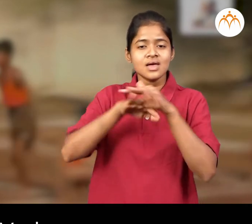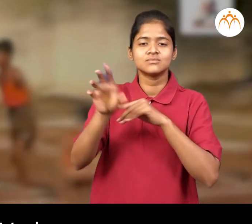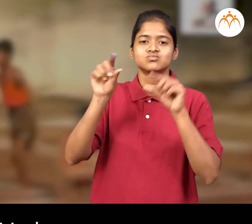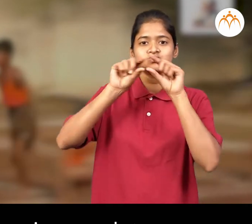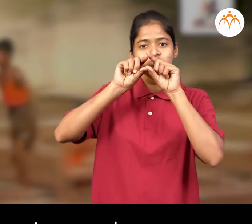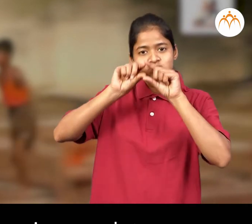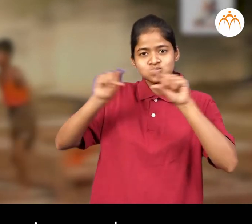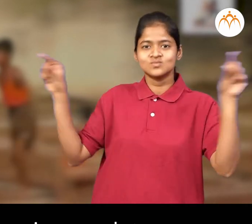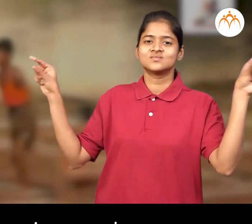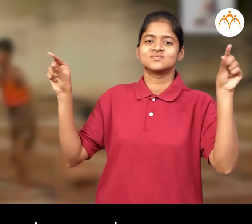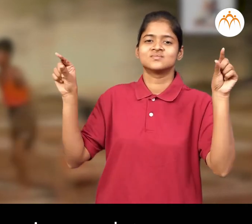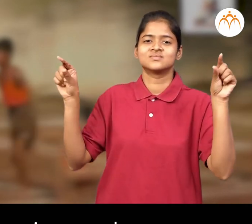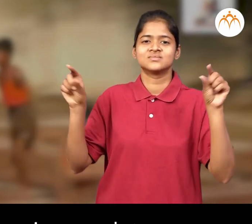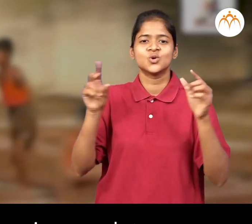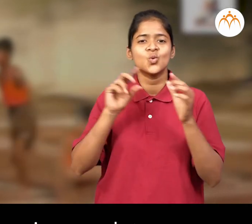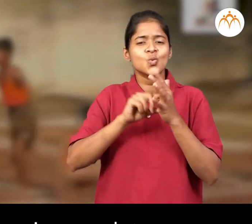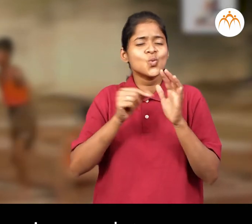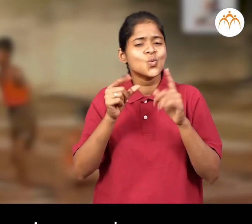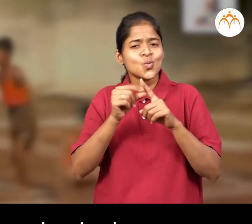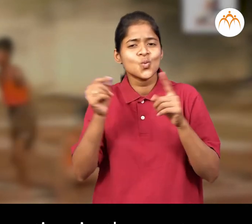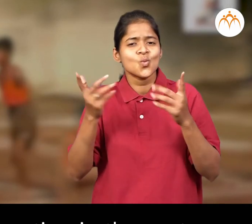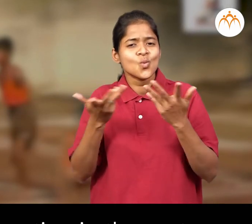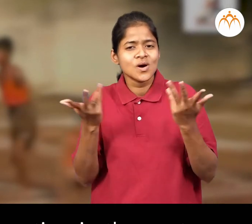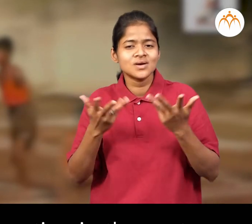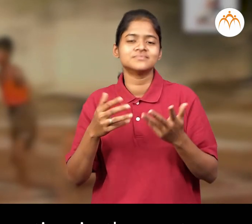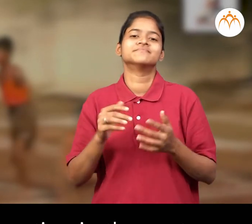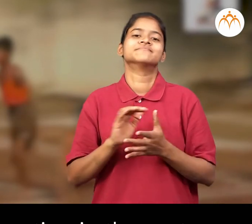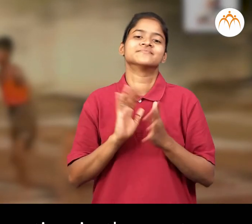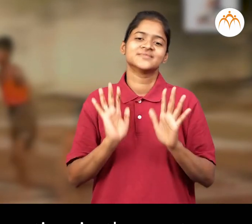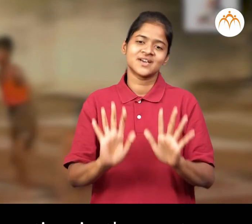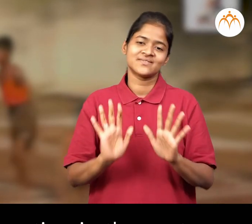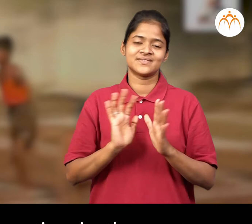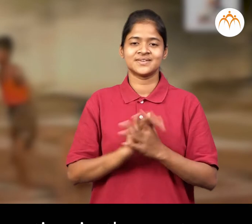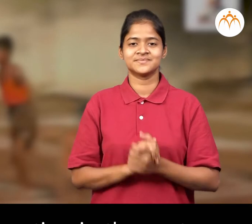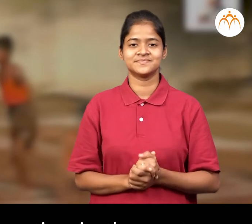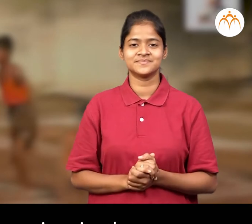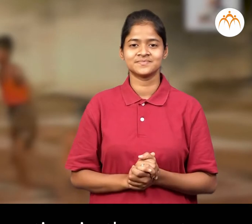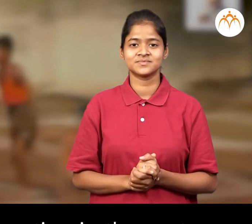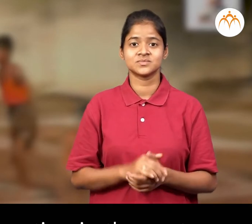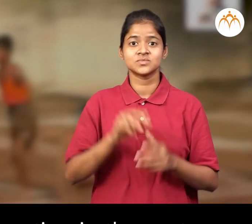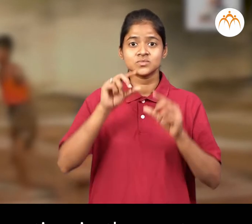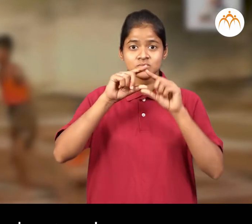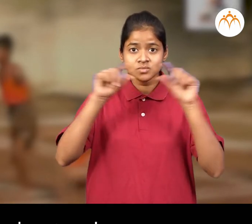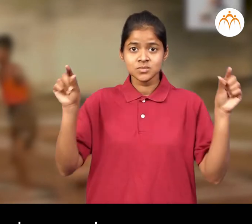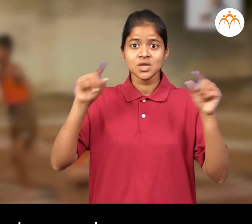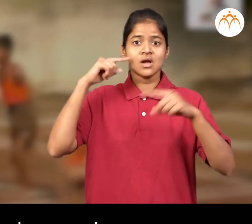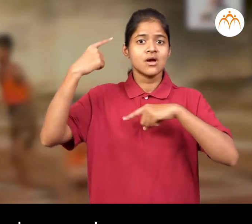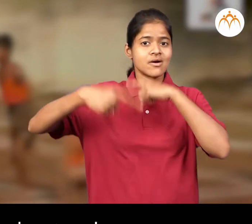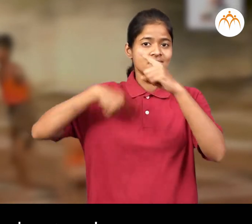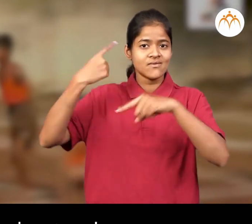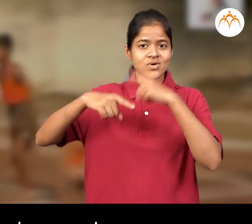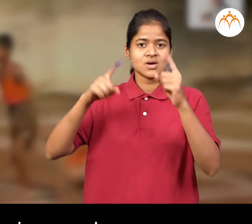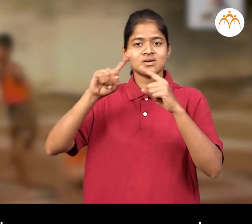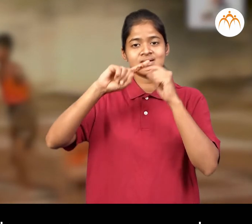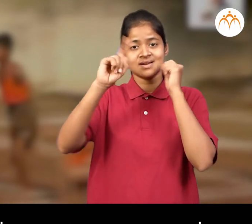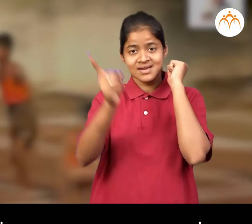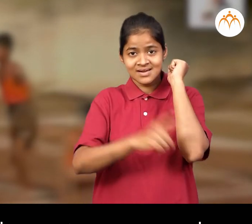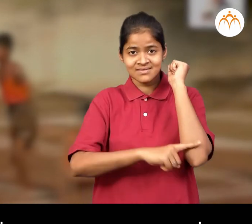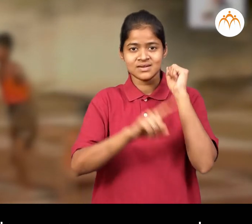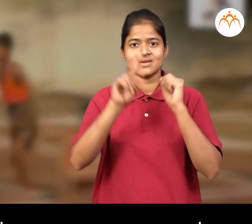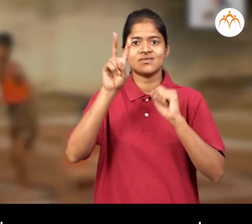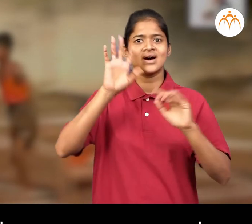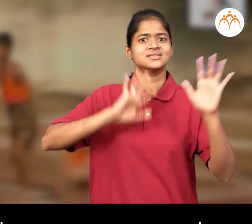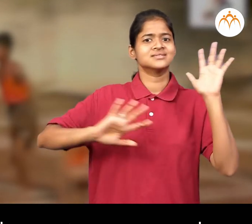Verb. The sentence is complete. We understand the action in the sentence. We understand the